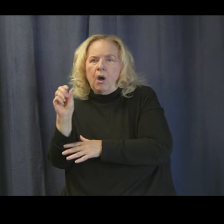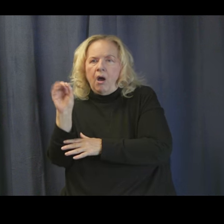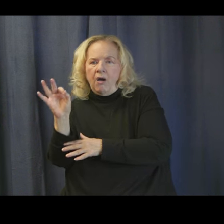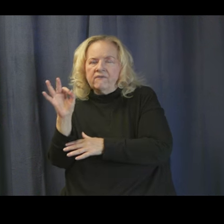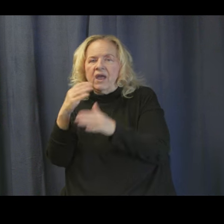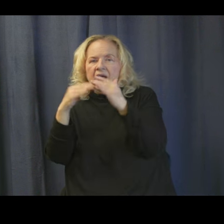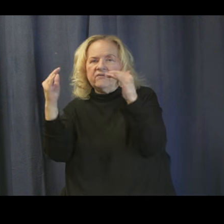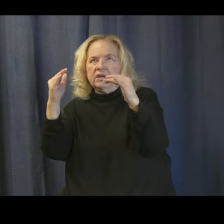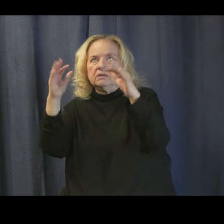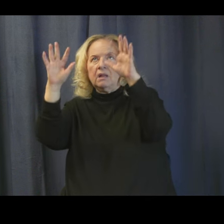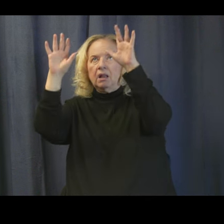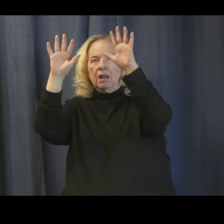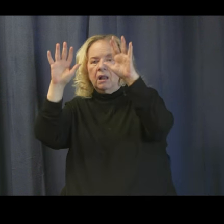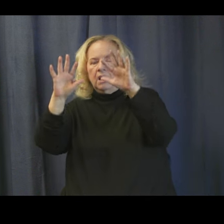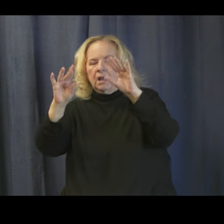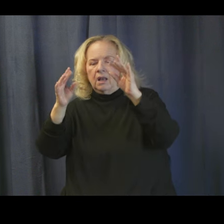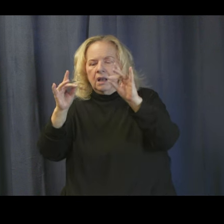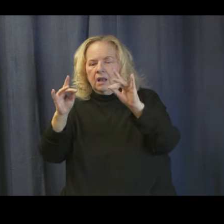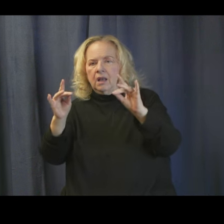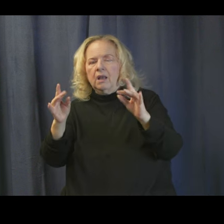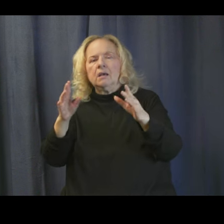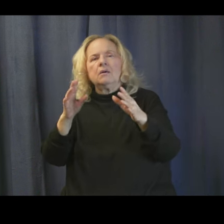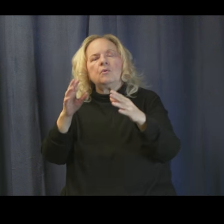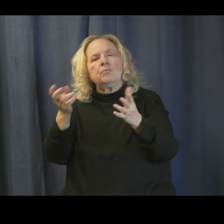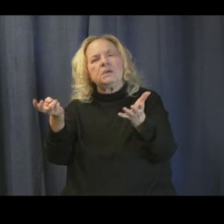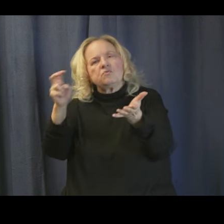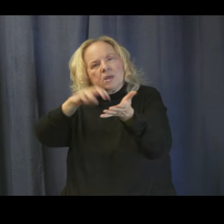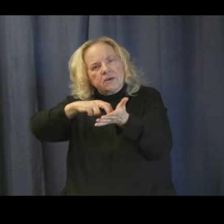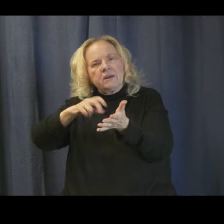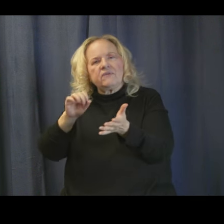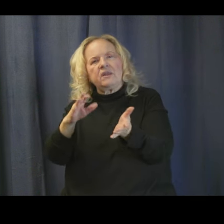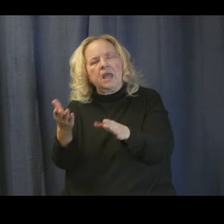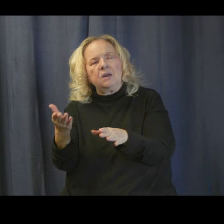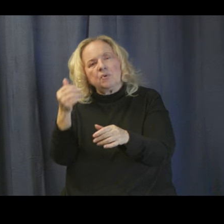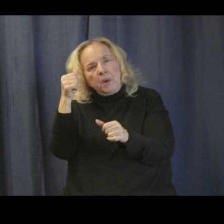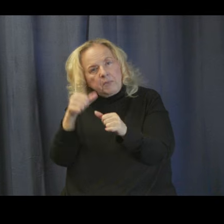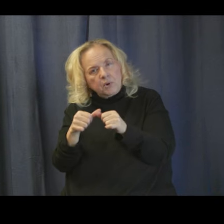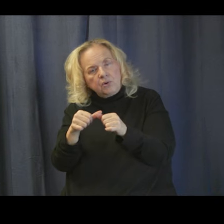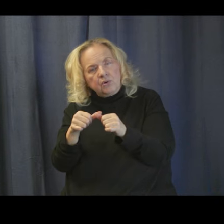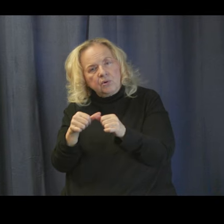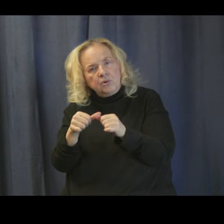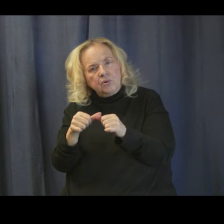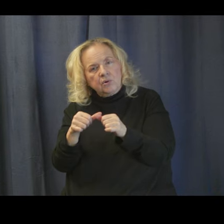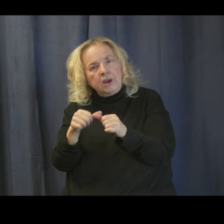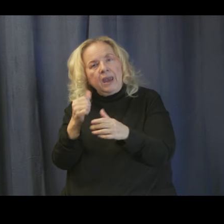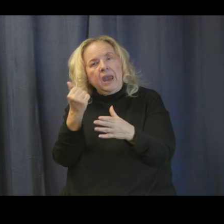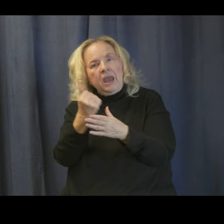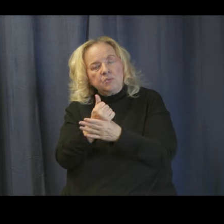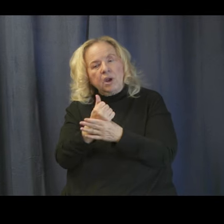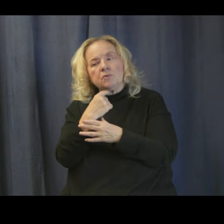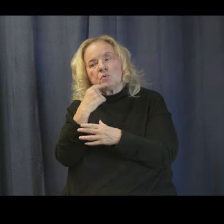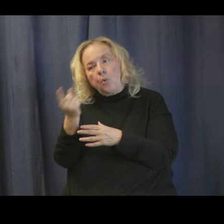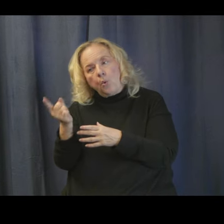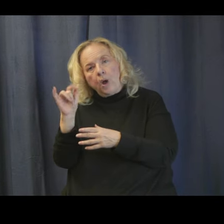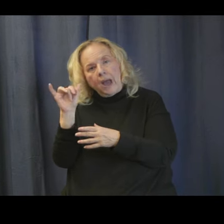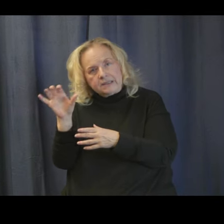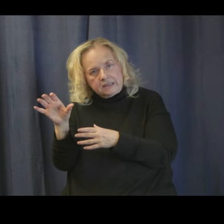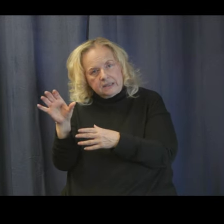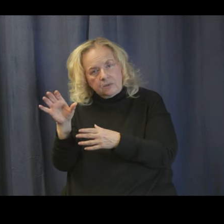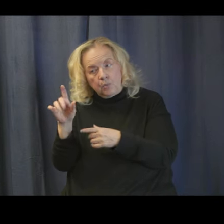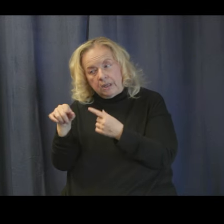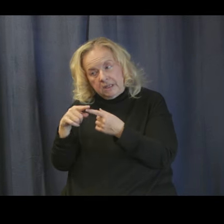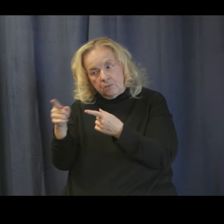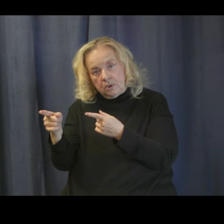heaven always refers to the resurrection of the dead. And if you remember, Abraham told